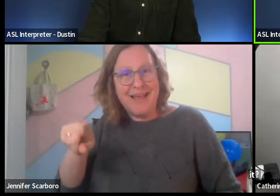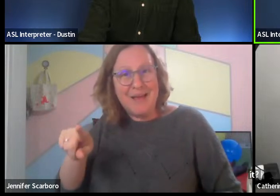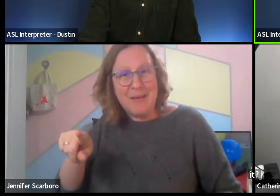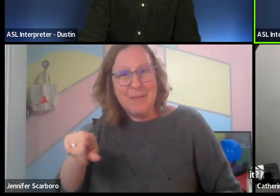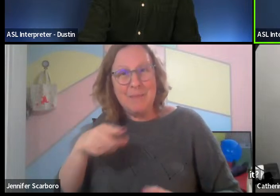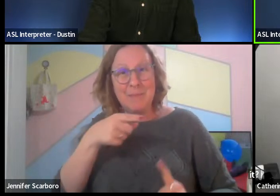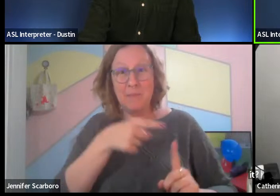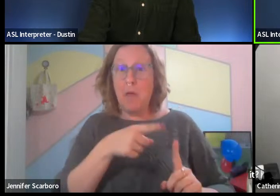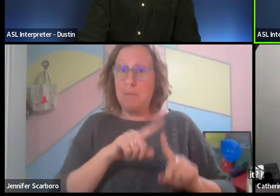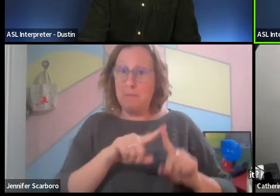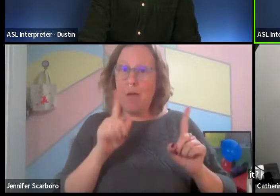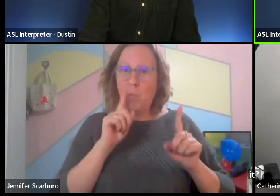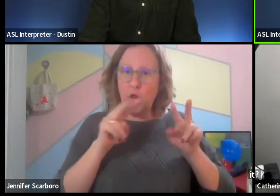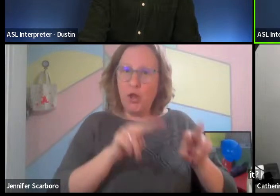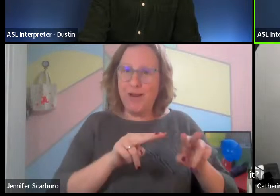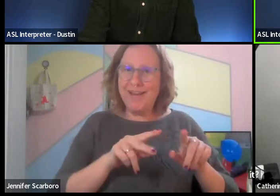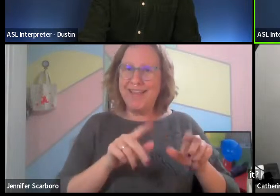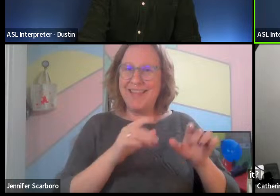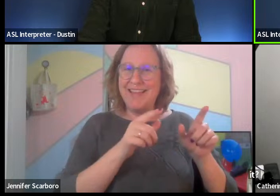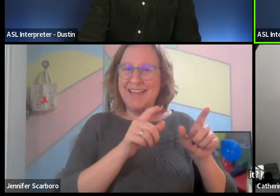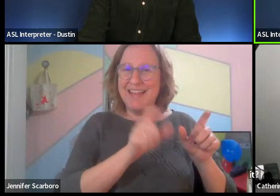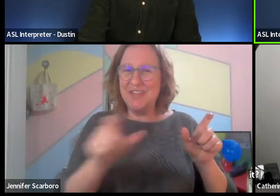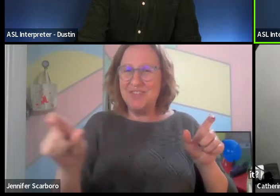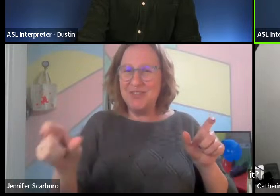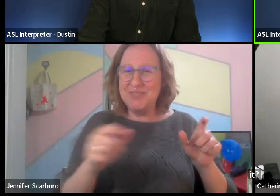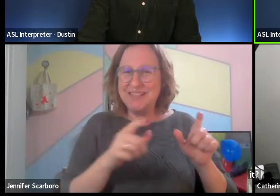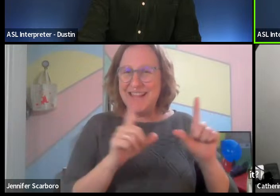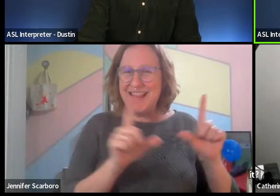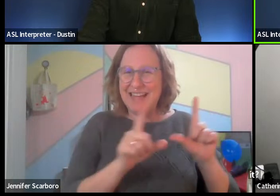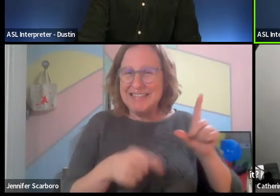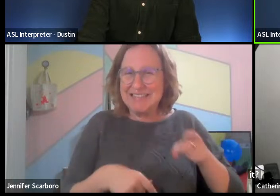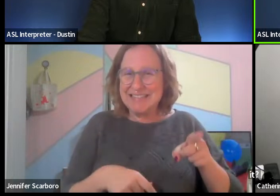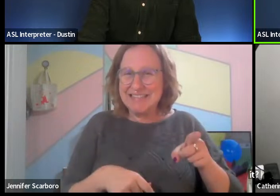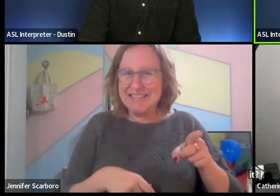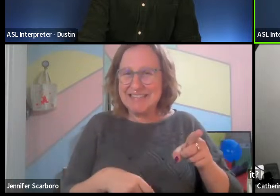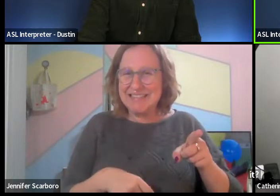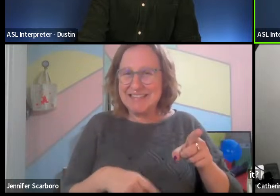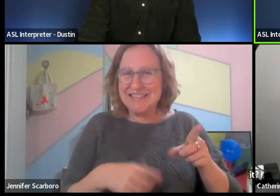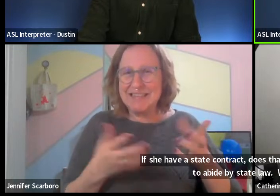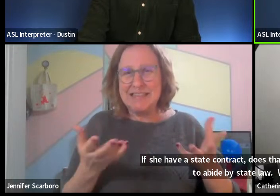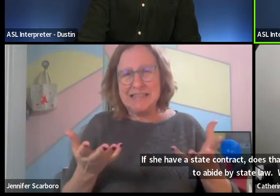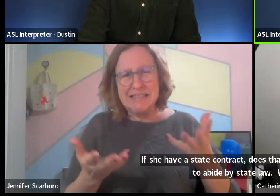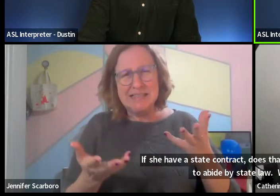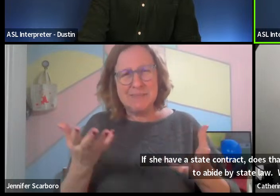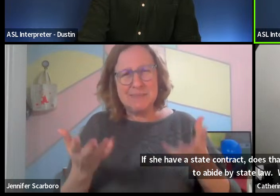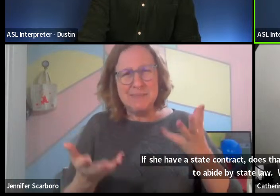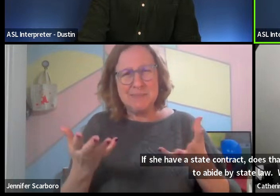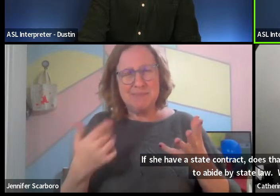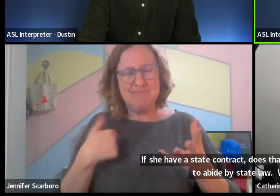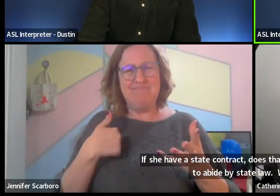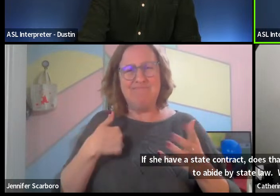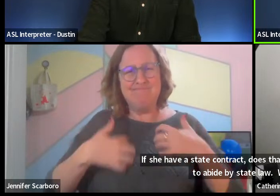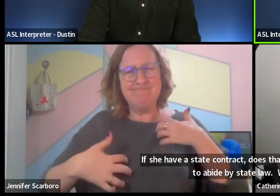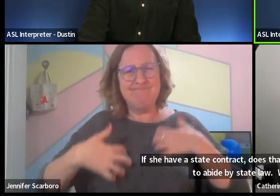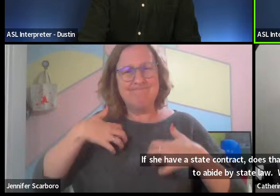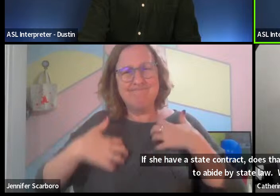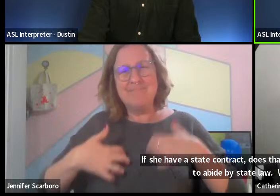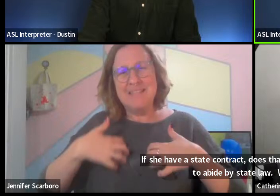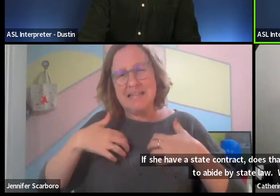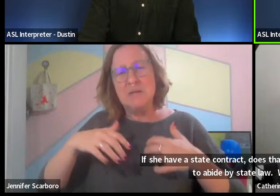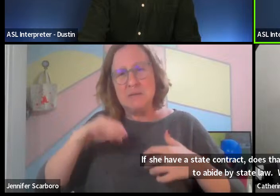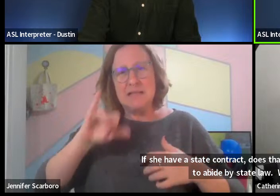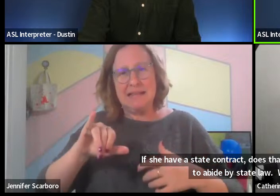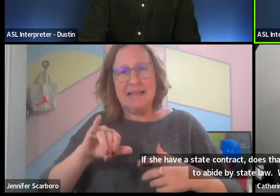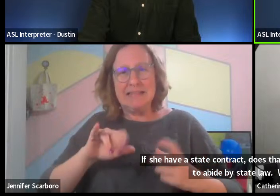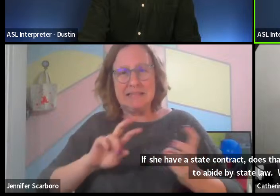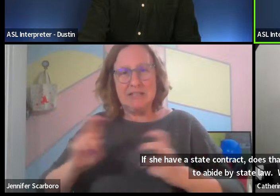We are not monitoring those agencies, but we do monitor the individual interpreters, the individual licensed interpreters.